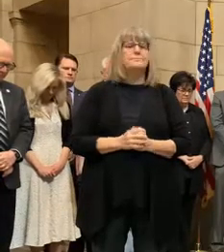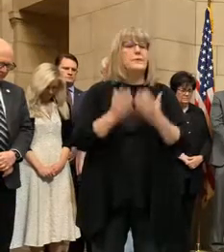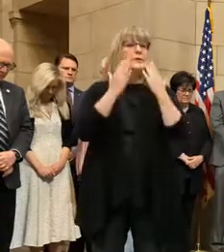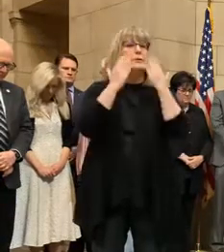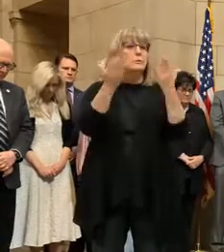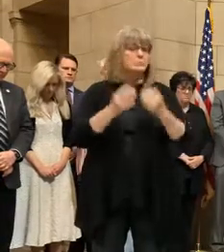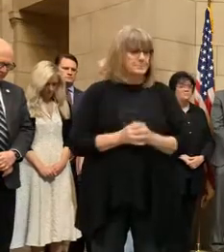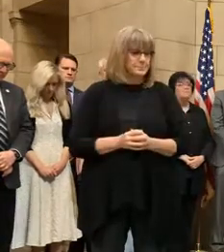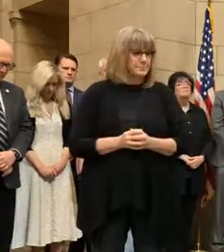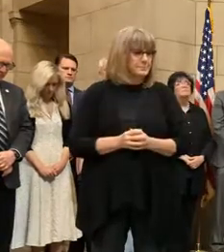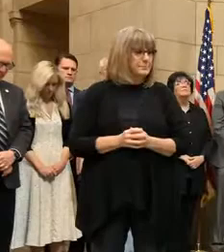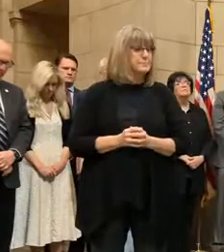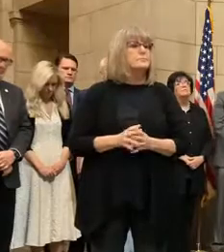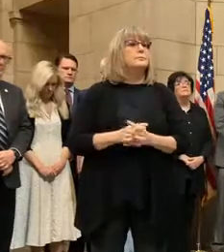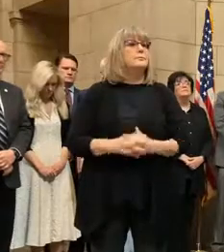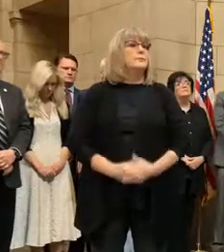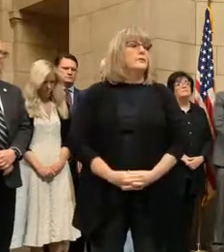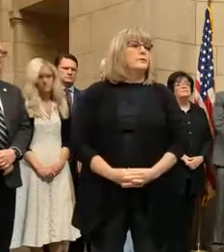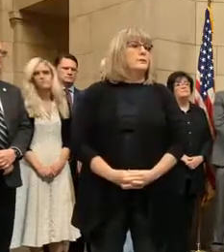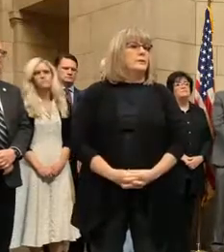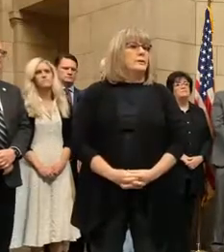Thank you very much.